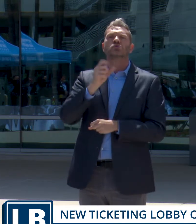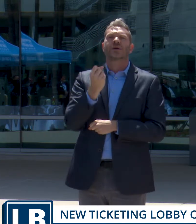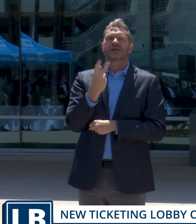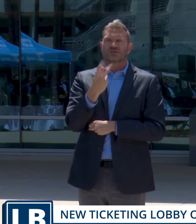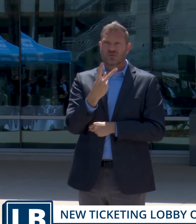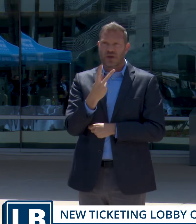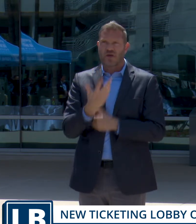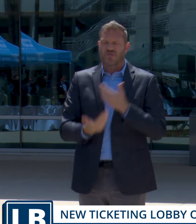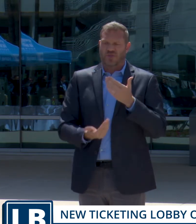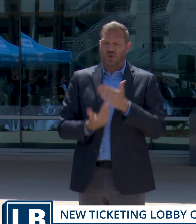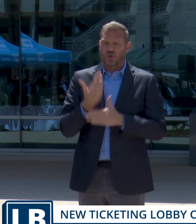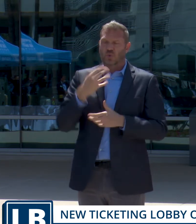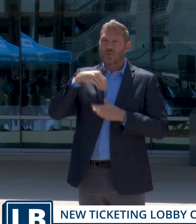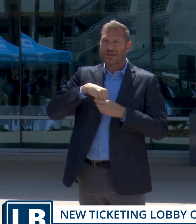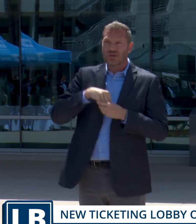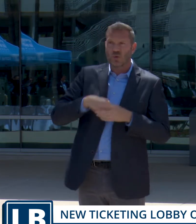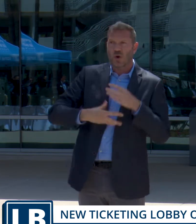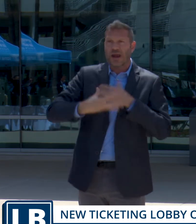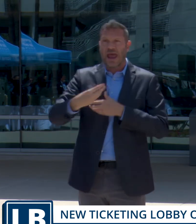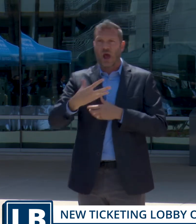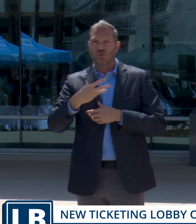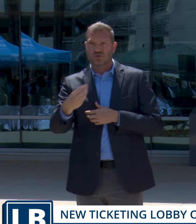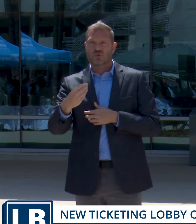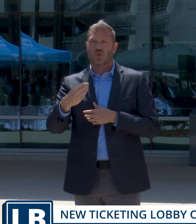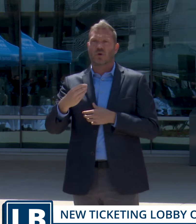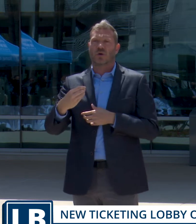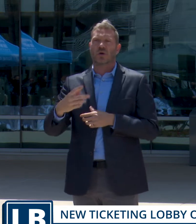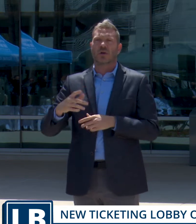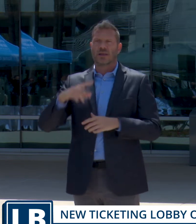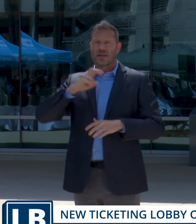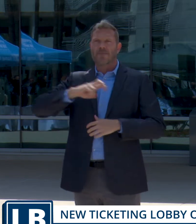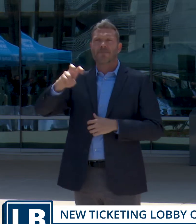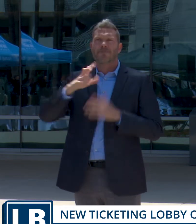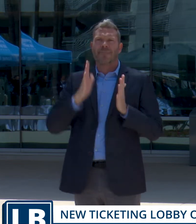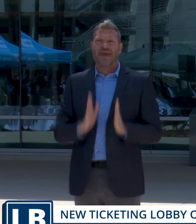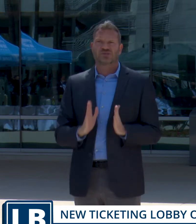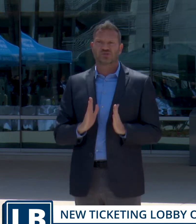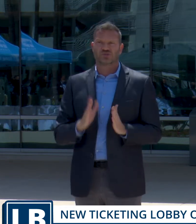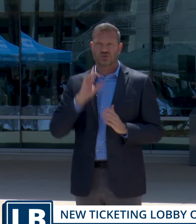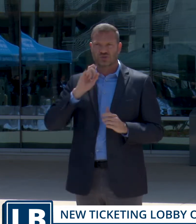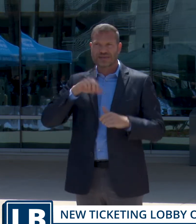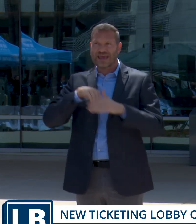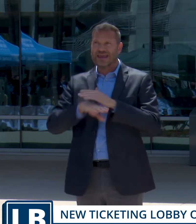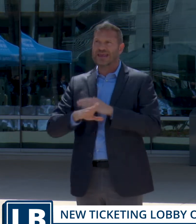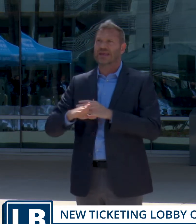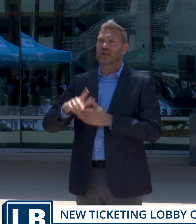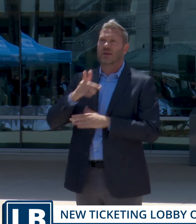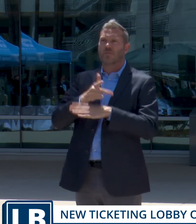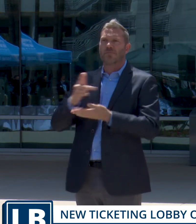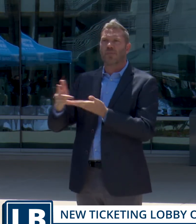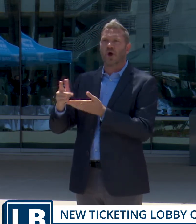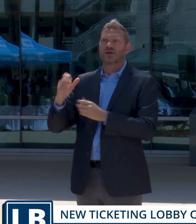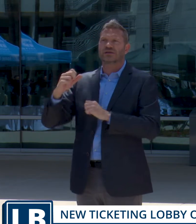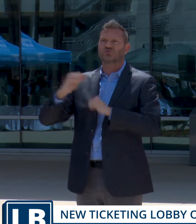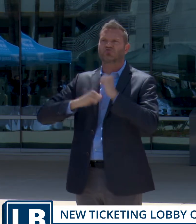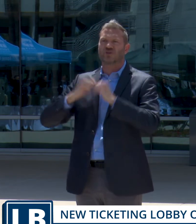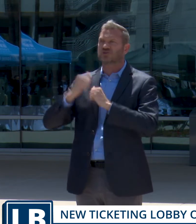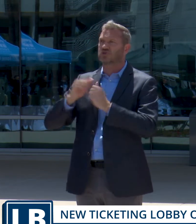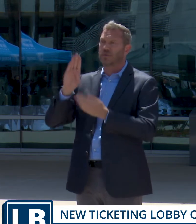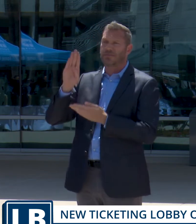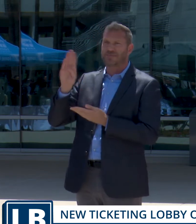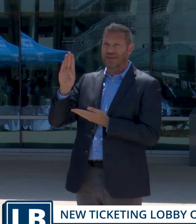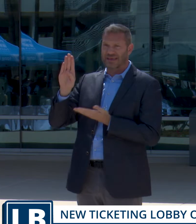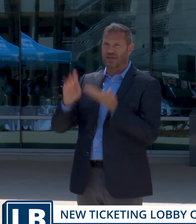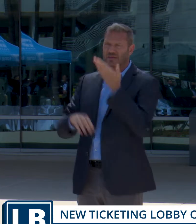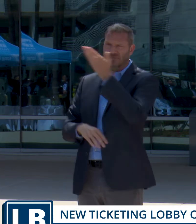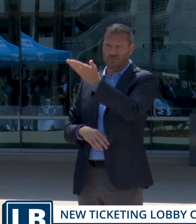renovated indoor-outdoor passenger concourse and construction of parking structure B. Another component of Phase